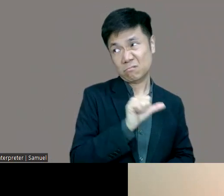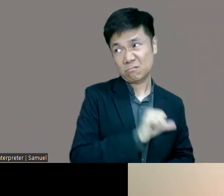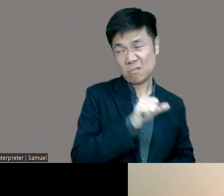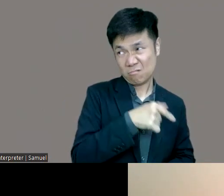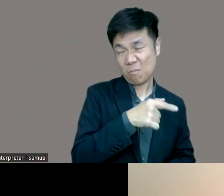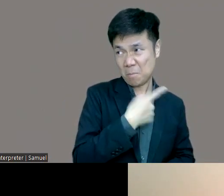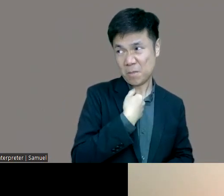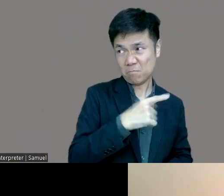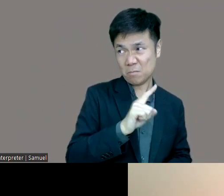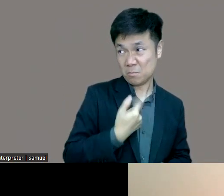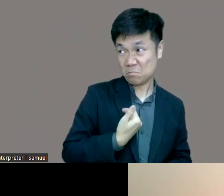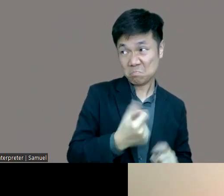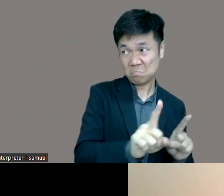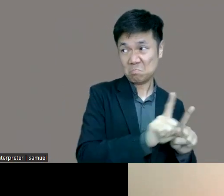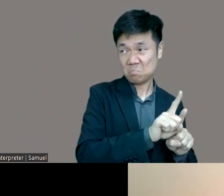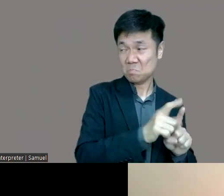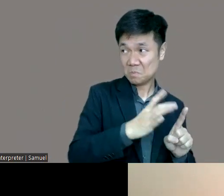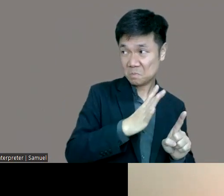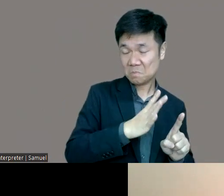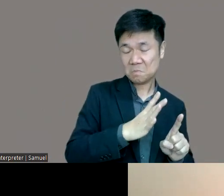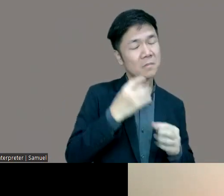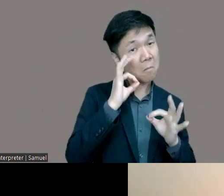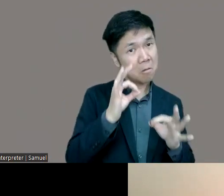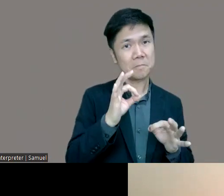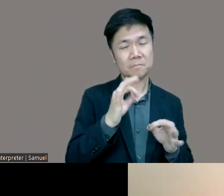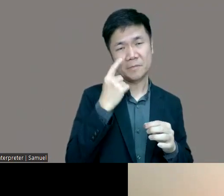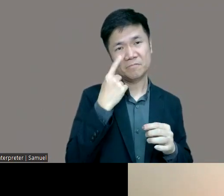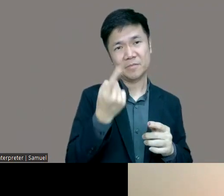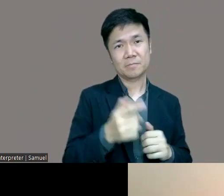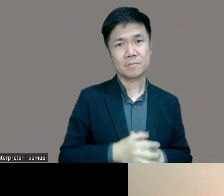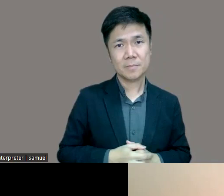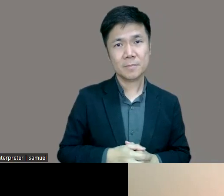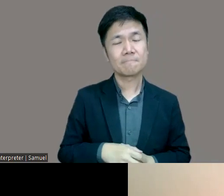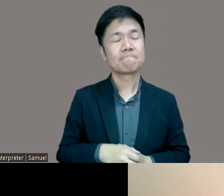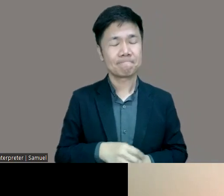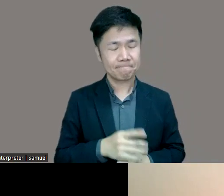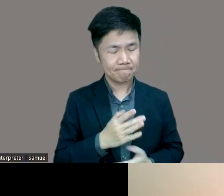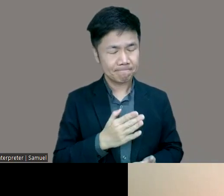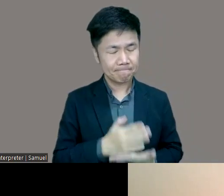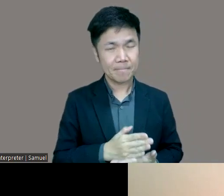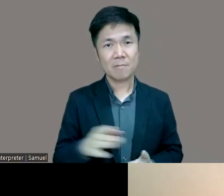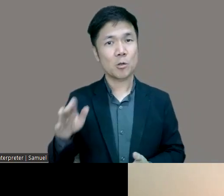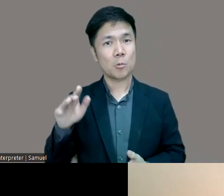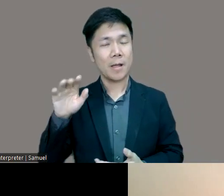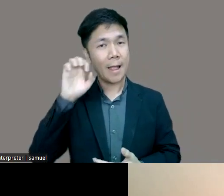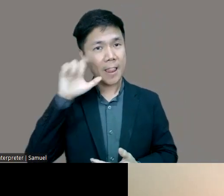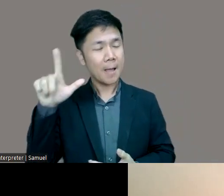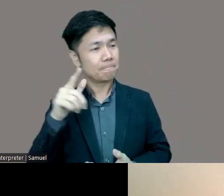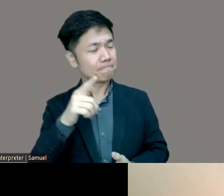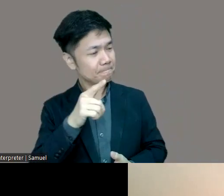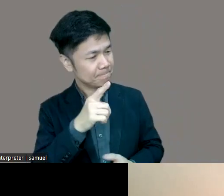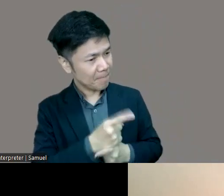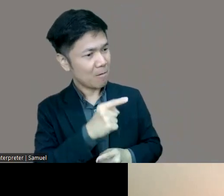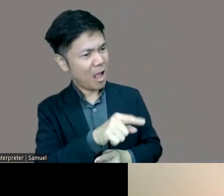safeguarding to as well verify the identities, consent. This is a protection issue, right? Exactly. So that is another interesting. We